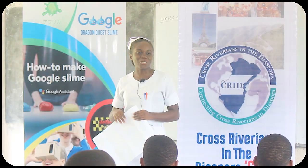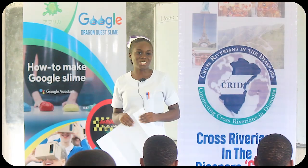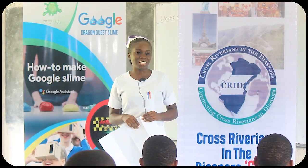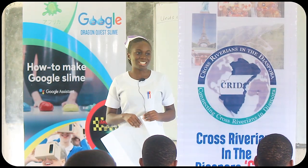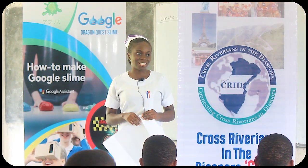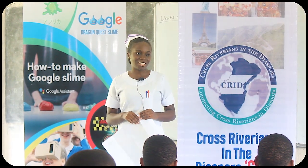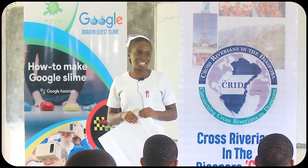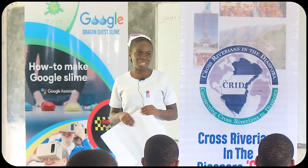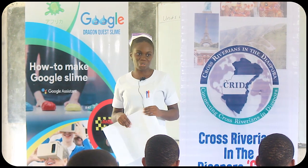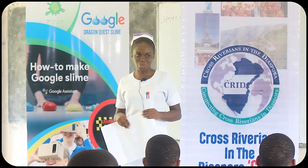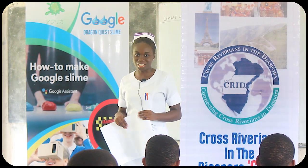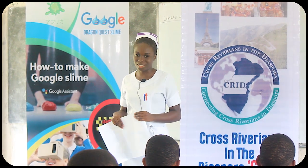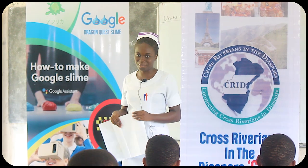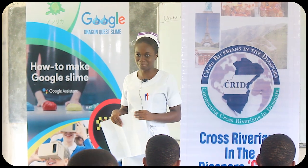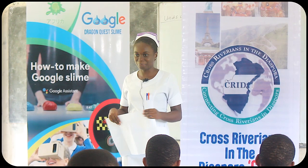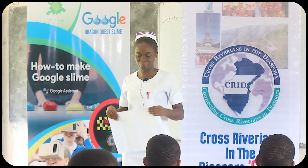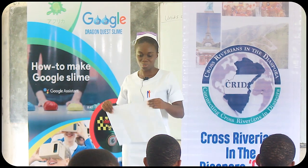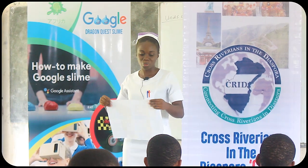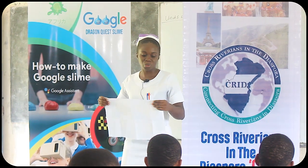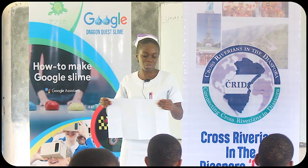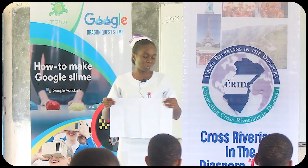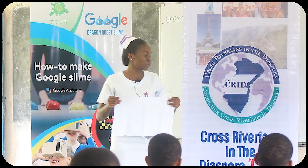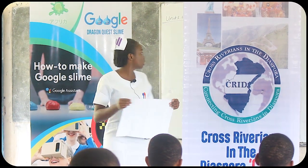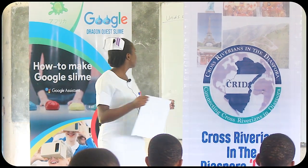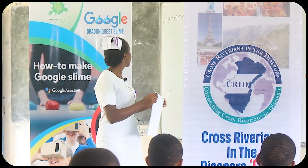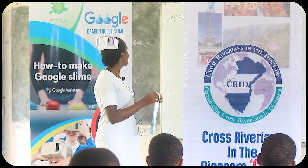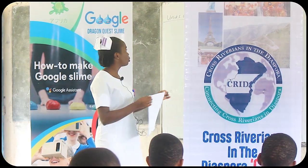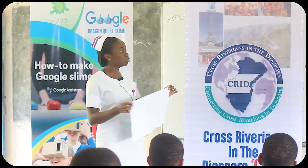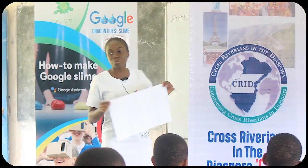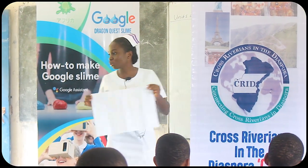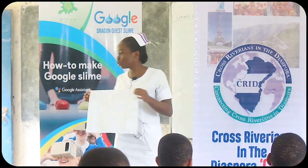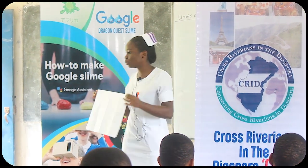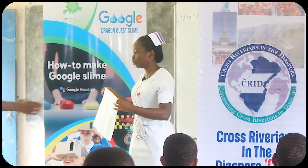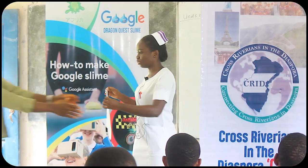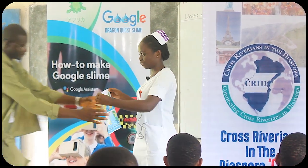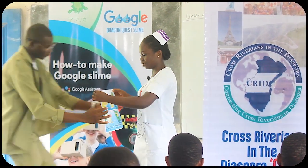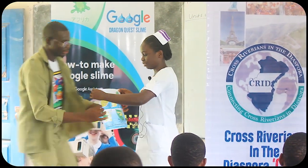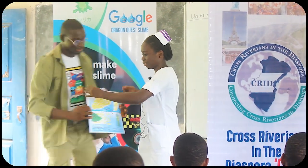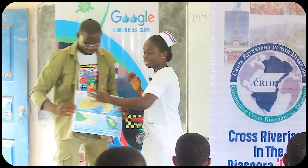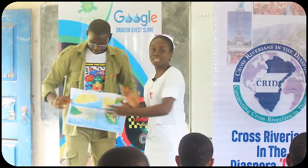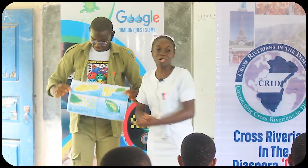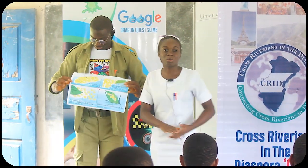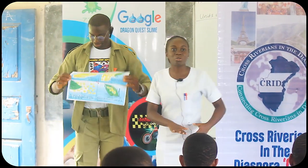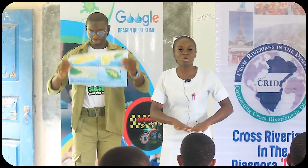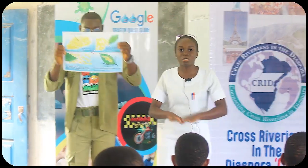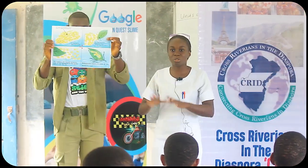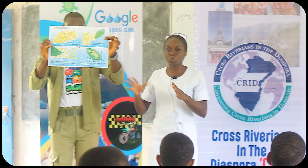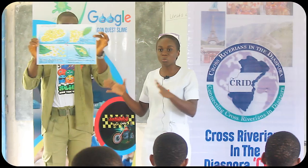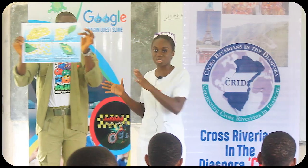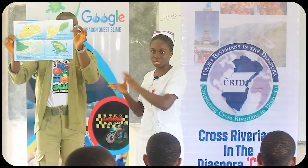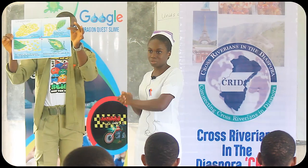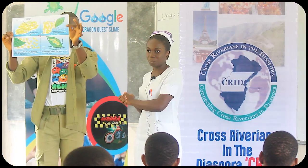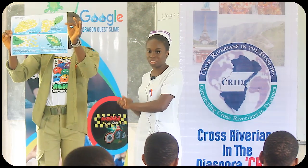My name is Nurse Esther Iyonta. So I'm going to do a little introduction. Go ahead. I'm going to tell